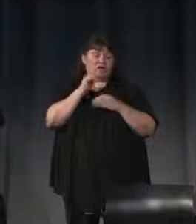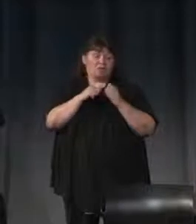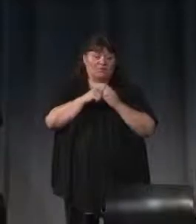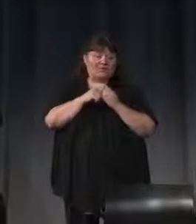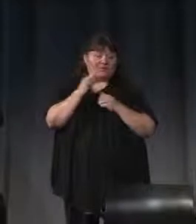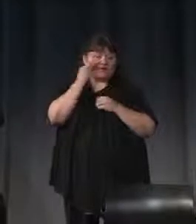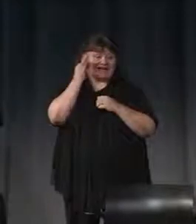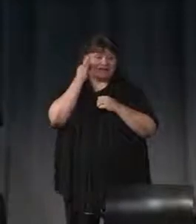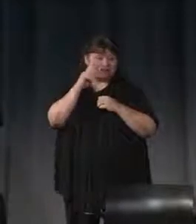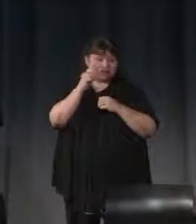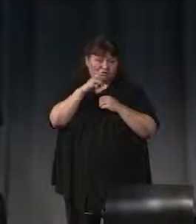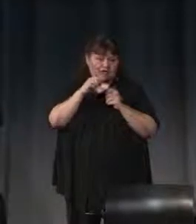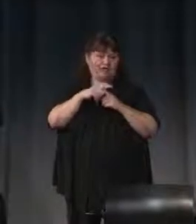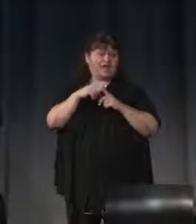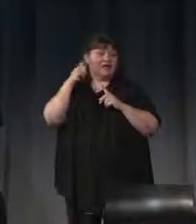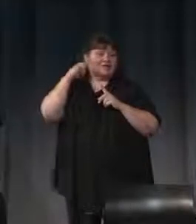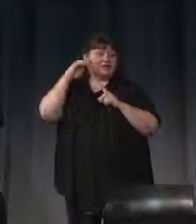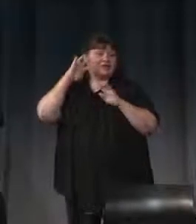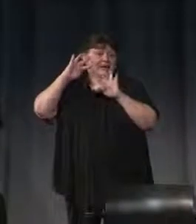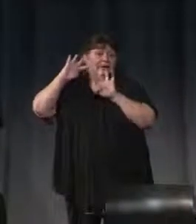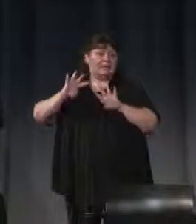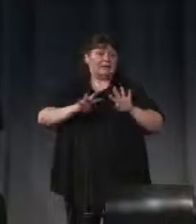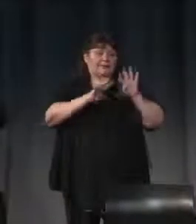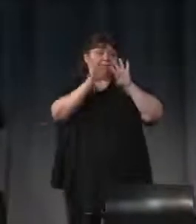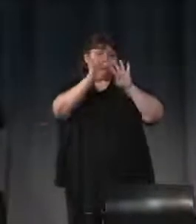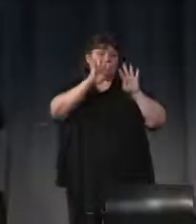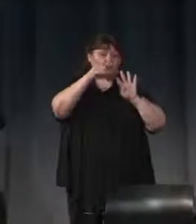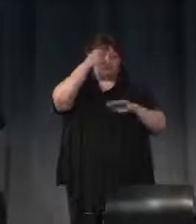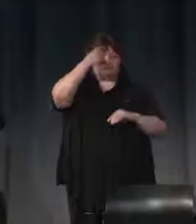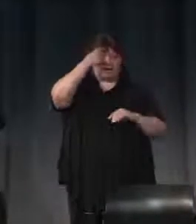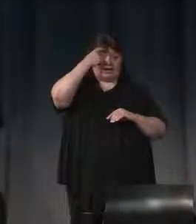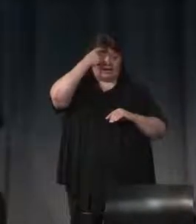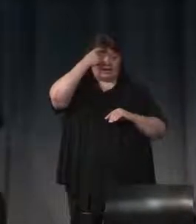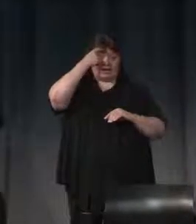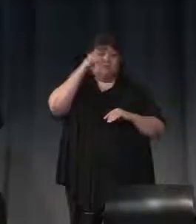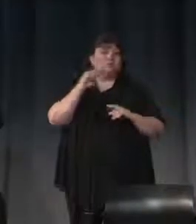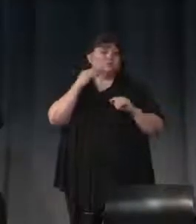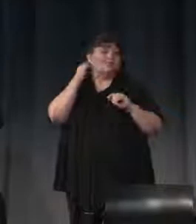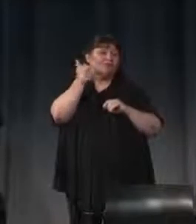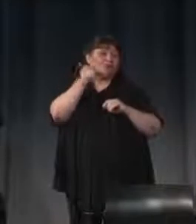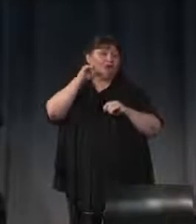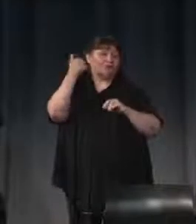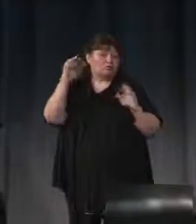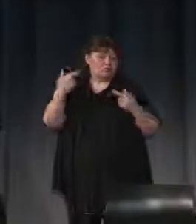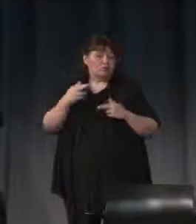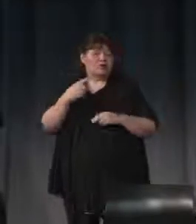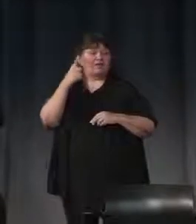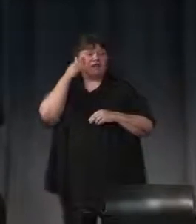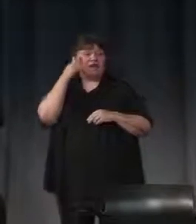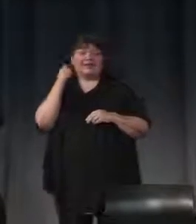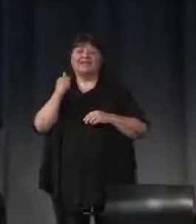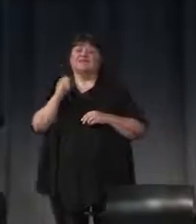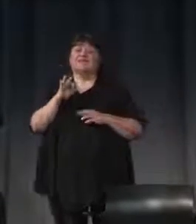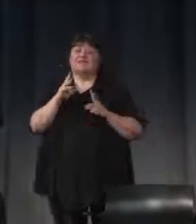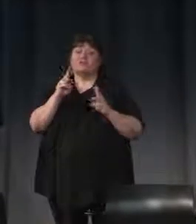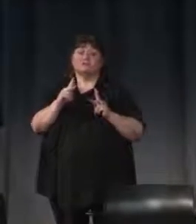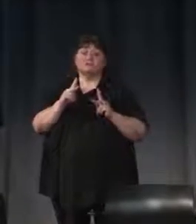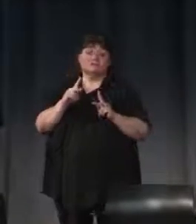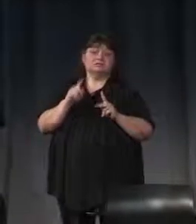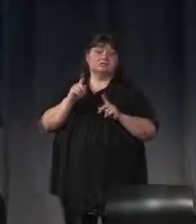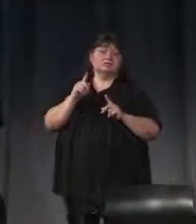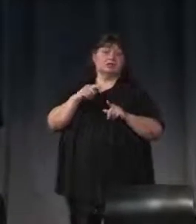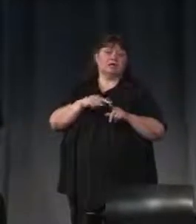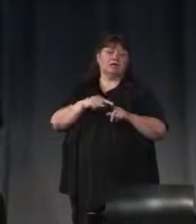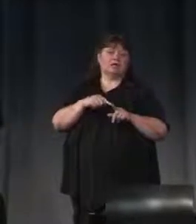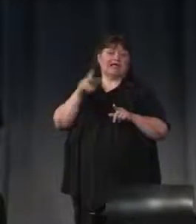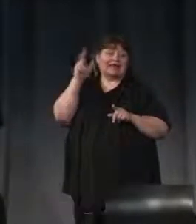having the electrode pick up that sound. It was connected to a wire to an actual telephone in another room, and they thought, well, if the person in the other room can hear the